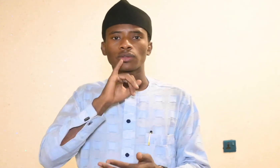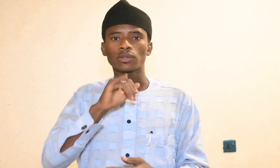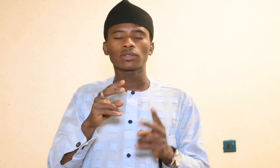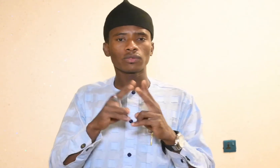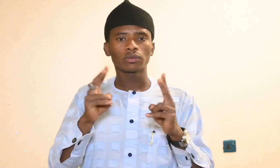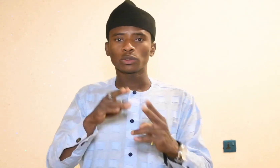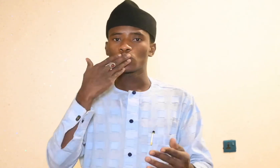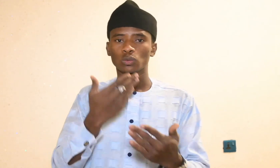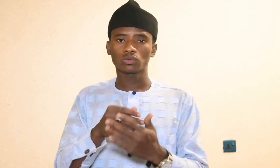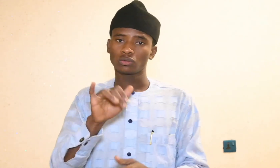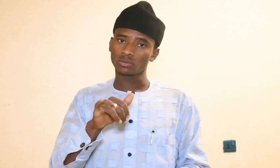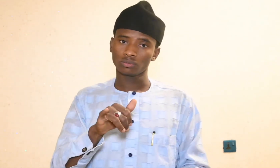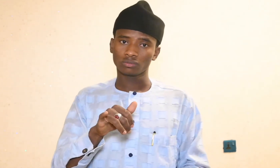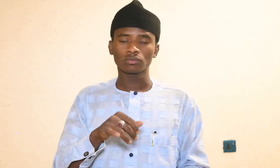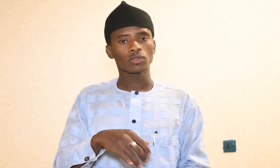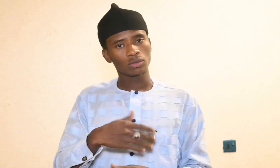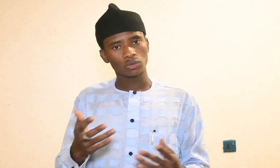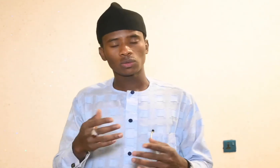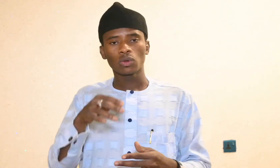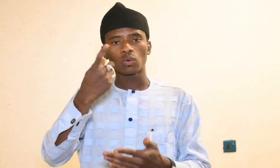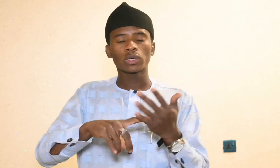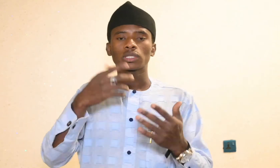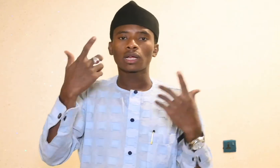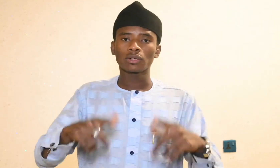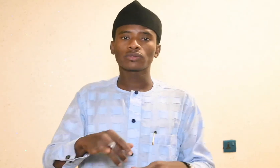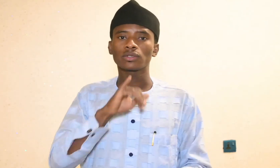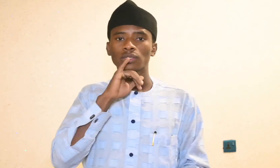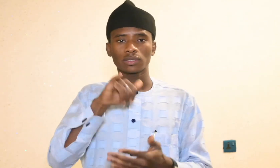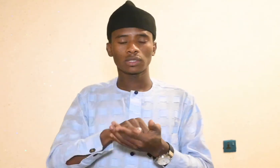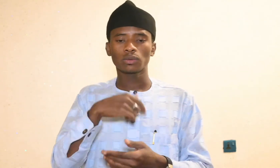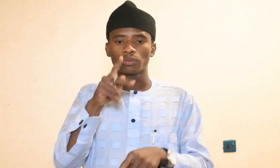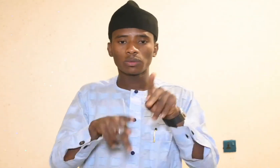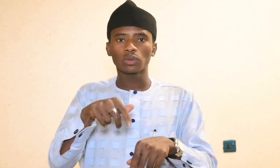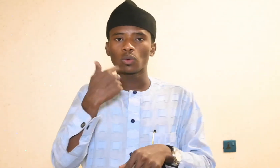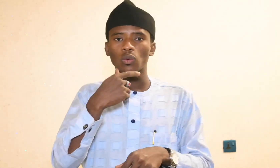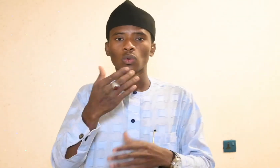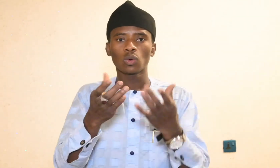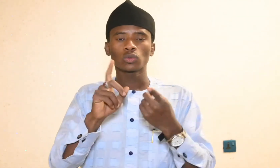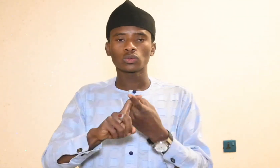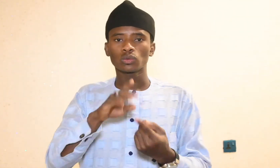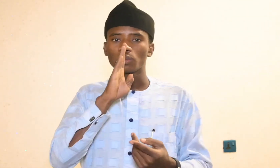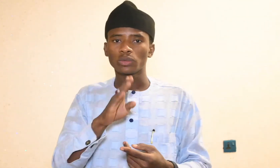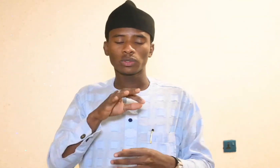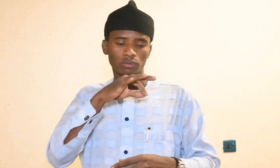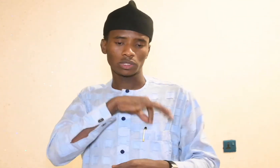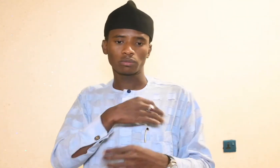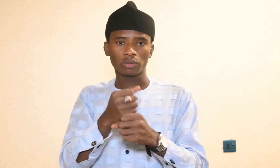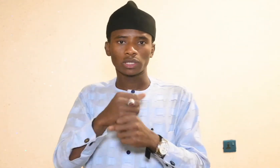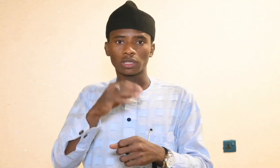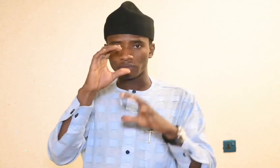it? Because what happens here is that people who have ambition, people who want to make a difference, actually don't become part of